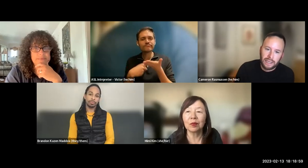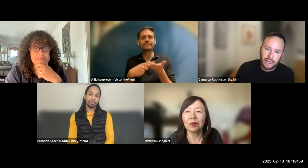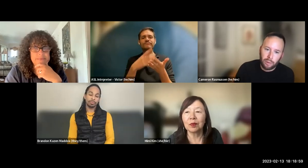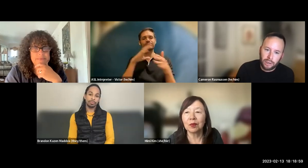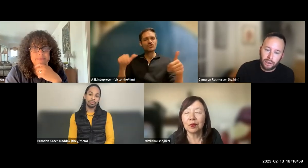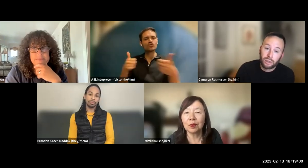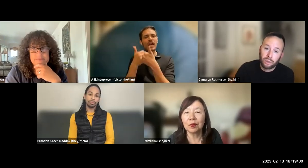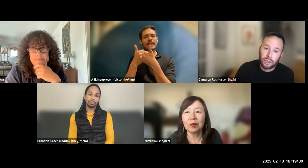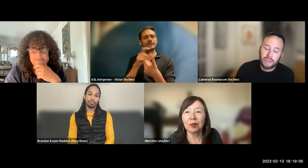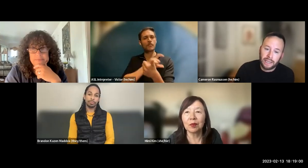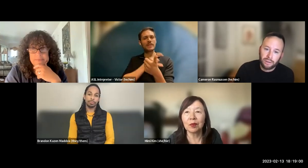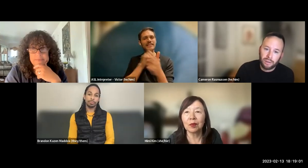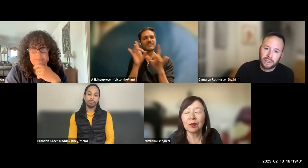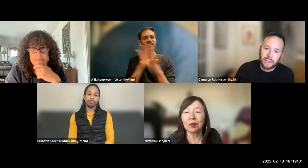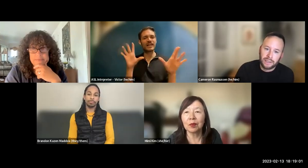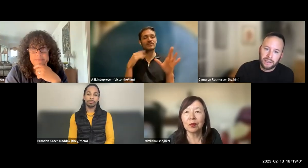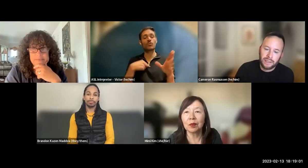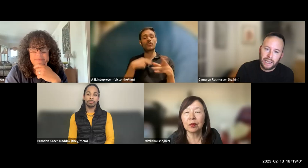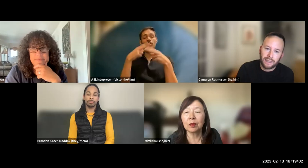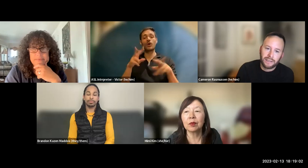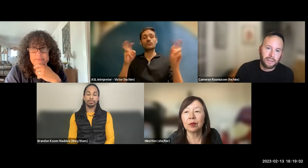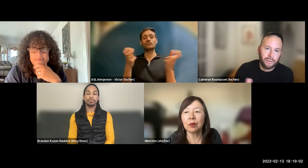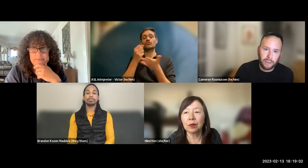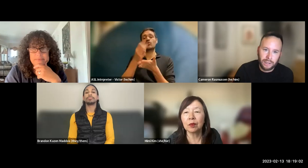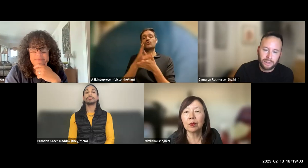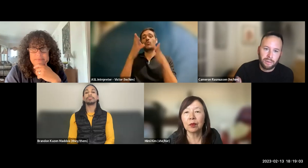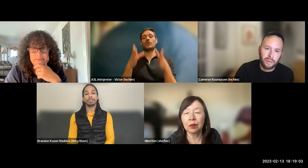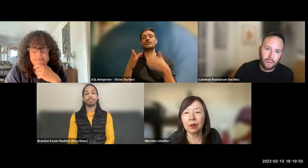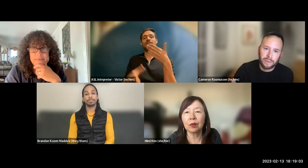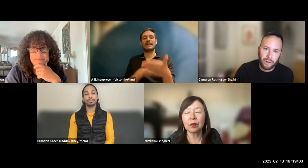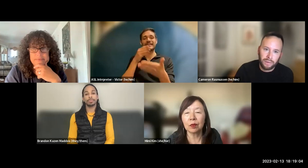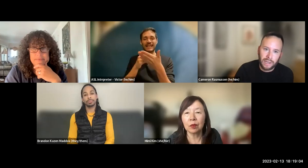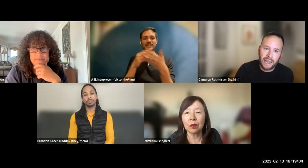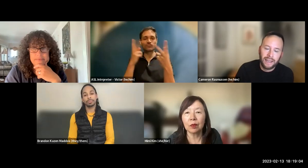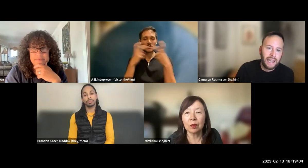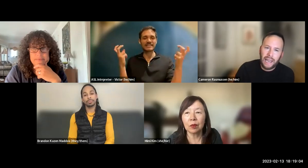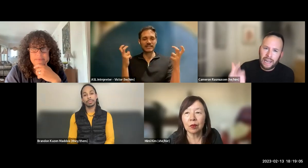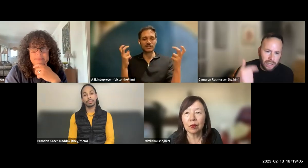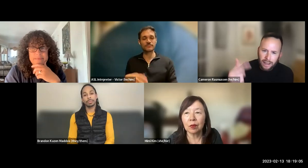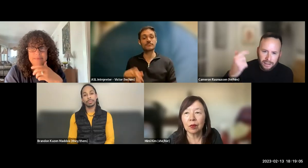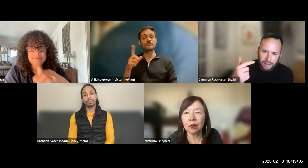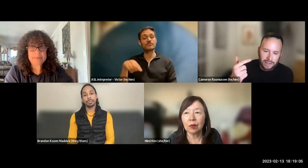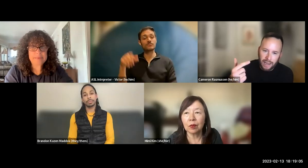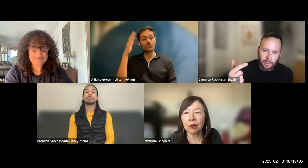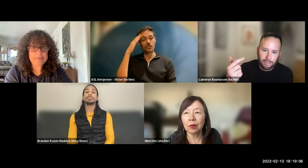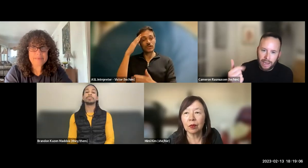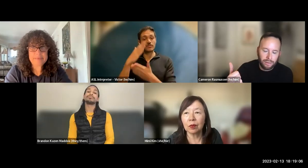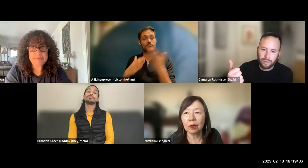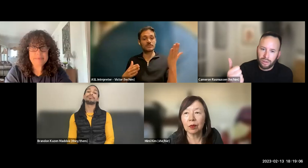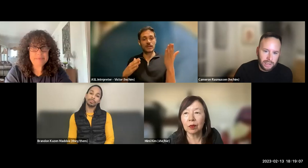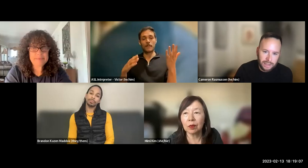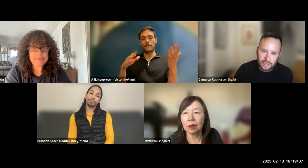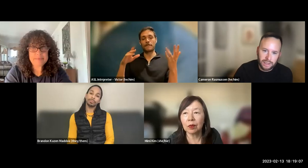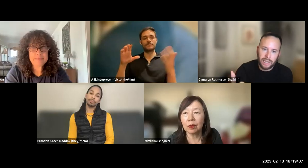violence, and we were called Social Workers Against Criminalization. And Cassandra Frederic, who some of you know, was involved in that. And our analysis at the time was